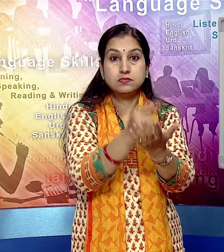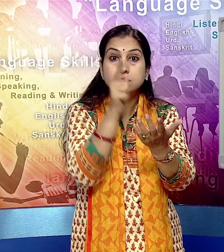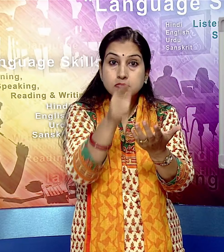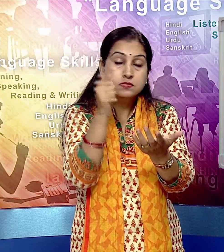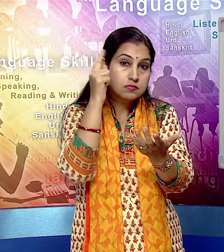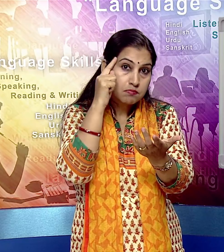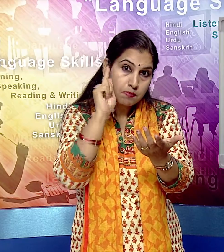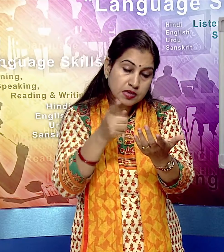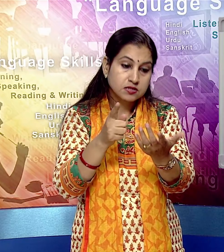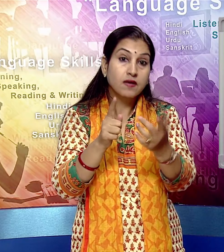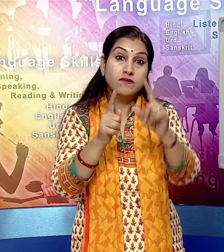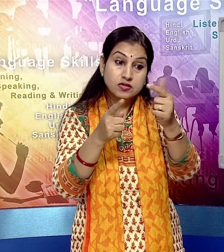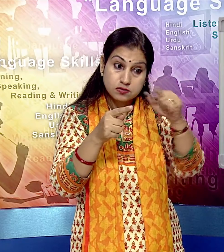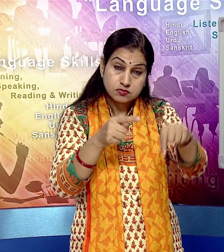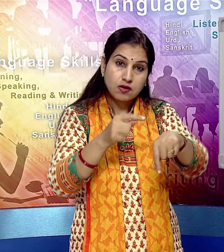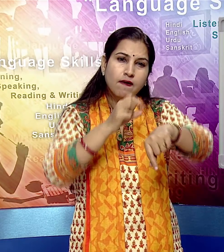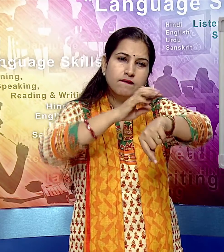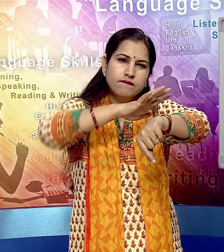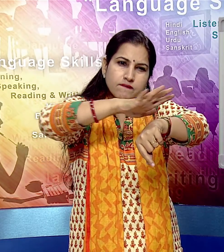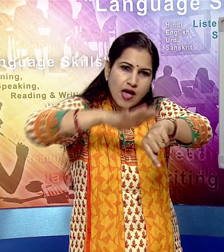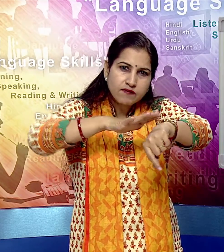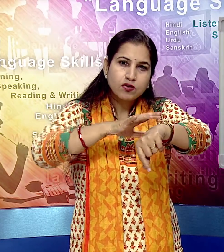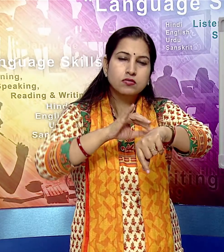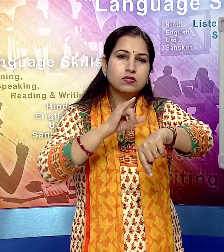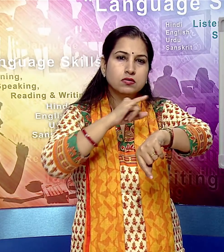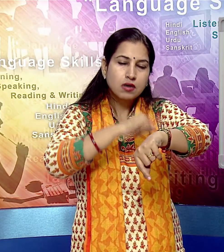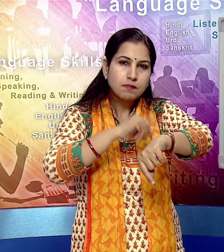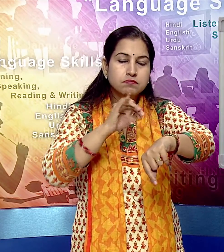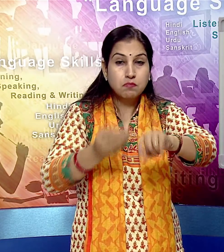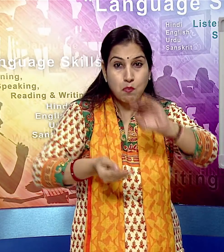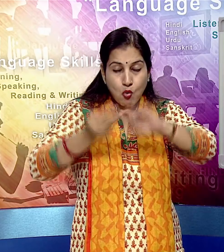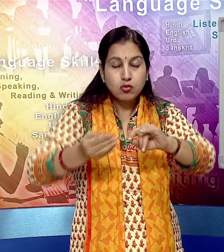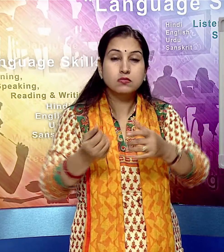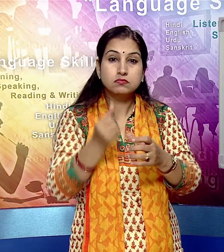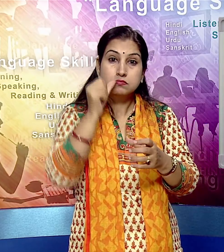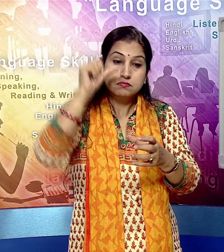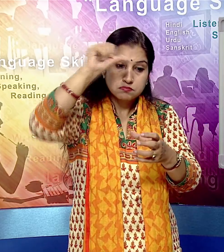soak in 5 to 6 times of water. The water should be more.